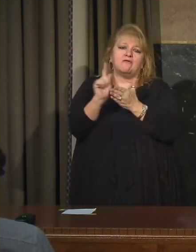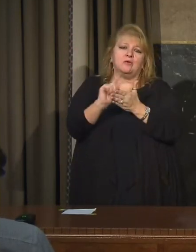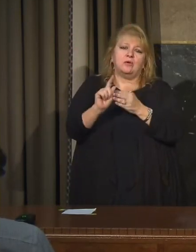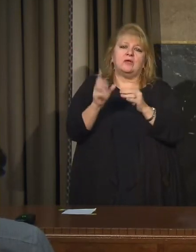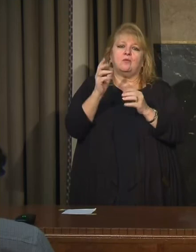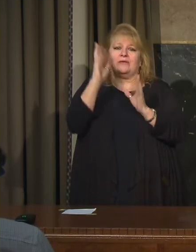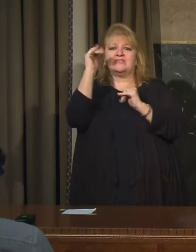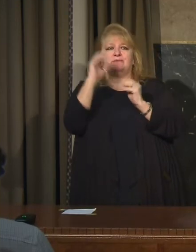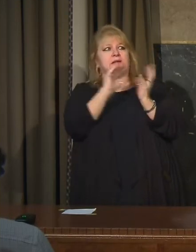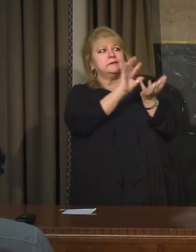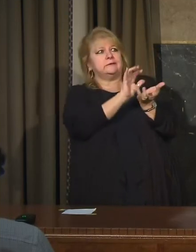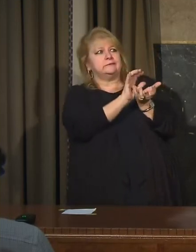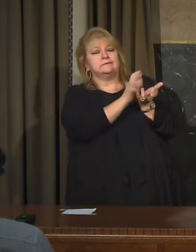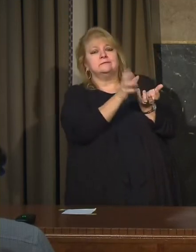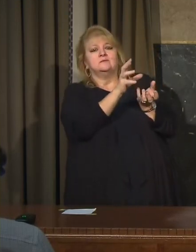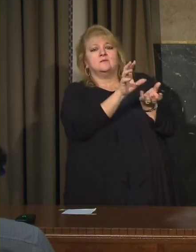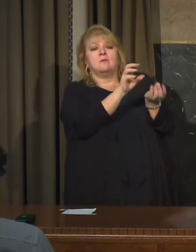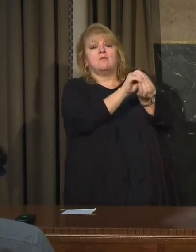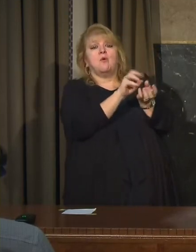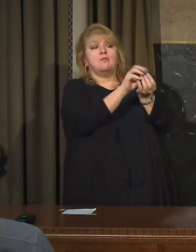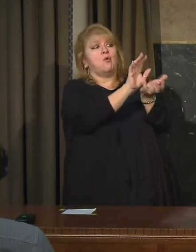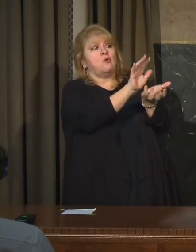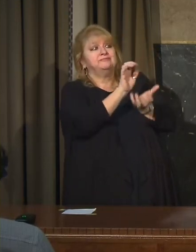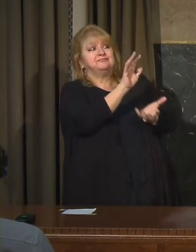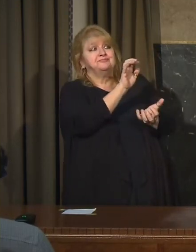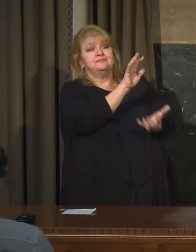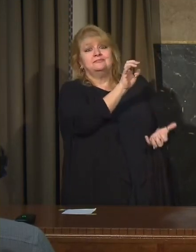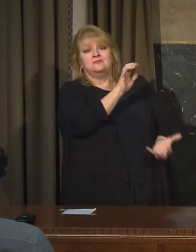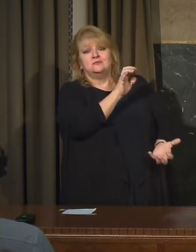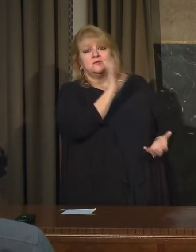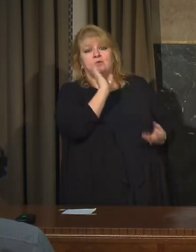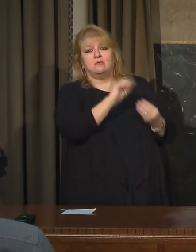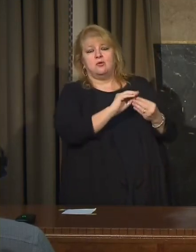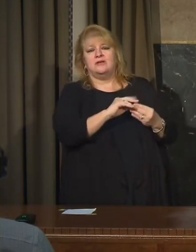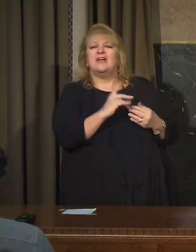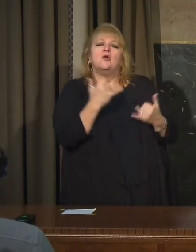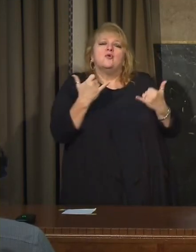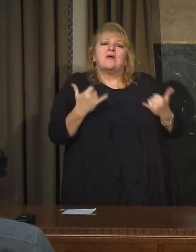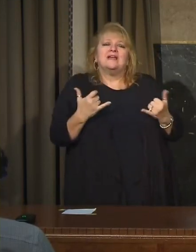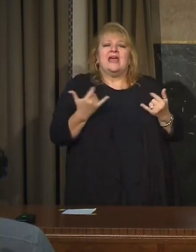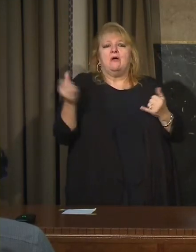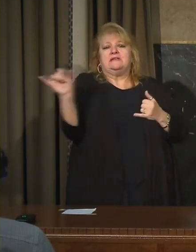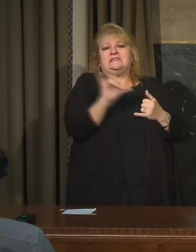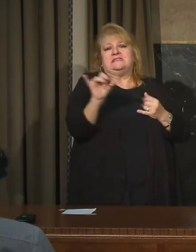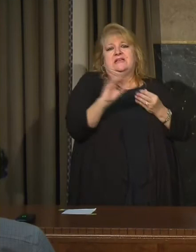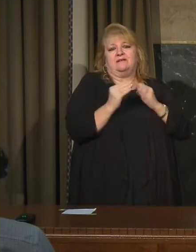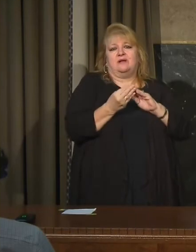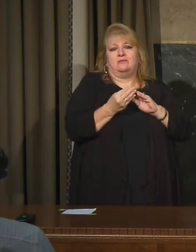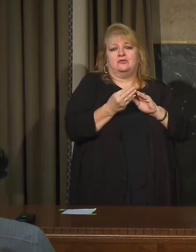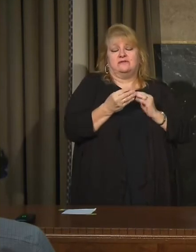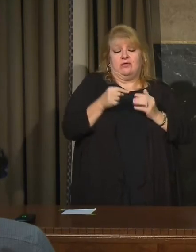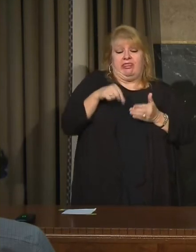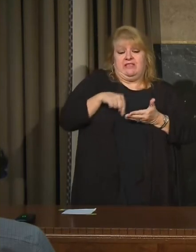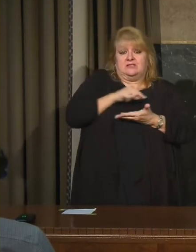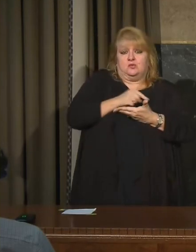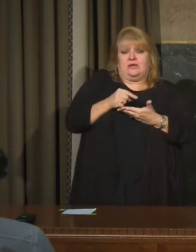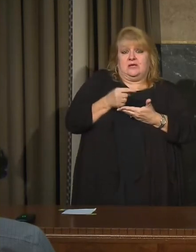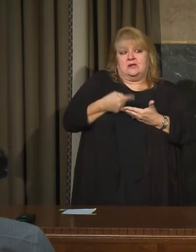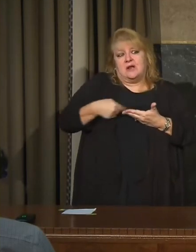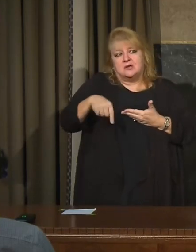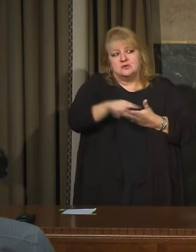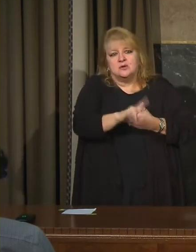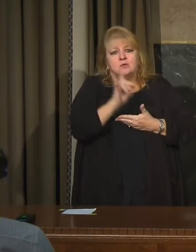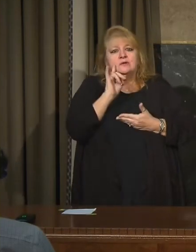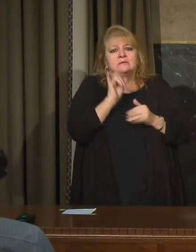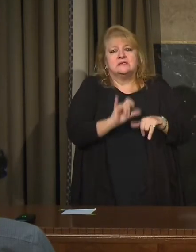come into the state next week. And it's essentially the same numbers that we had this past week, which I understand is what